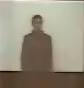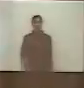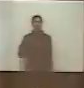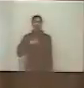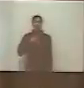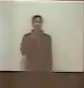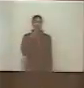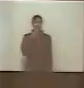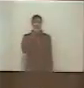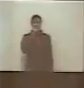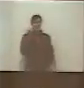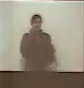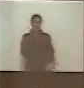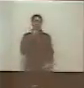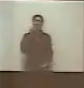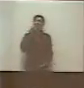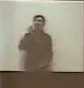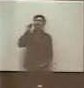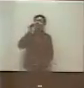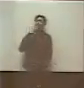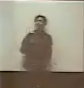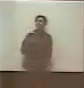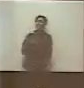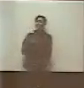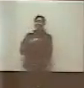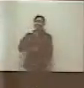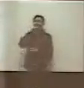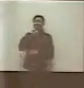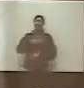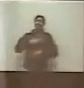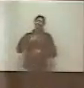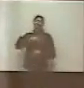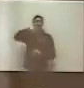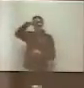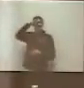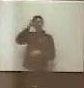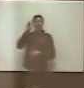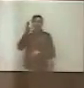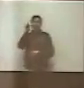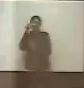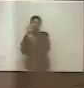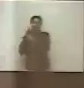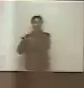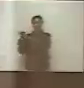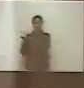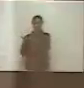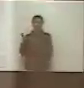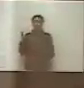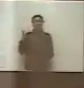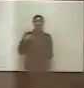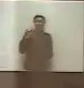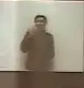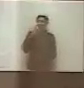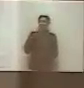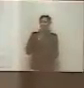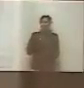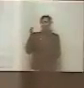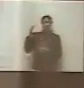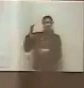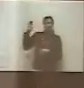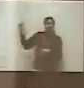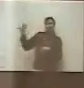this is kind of the perfect situation. You have a neutral background. It doesn't have any skin tones in it. The clothing doesn't have any skin tones